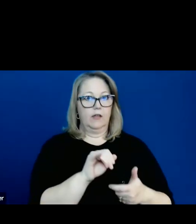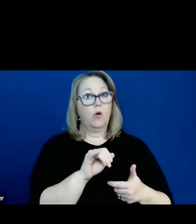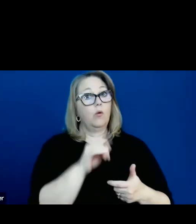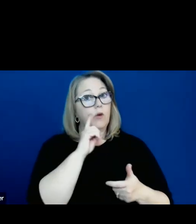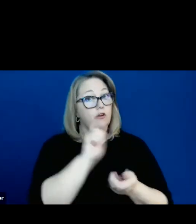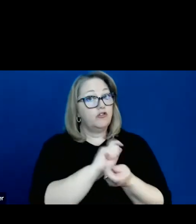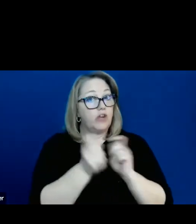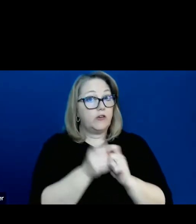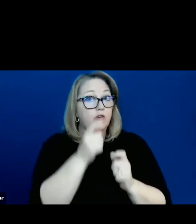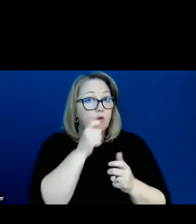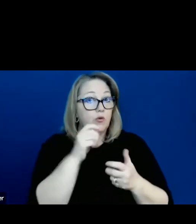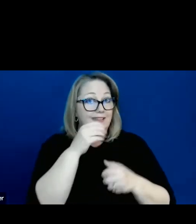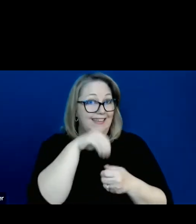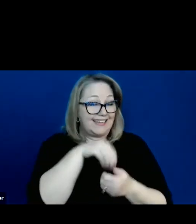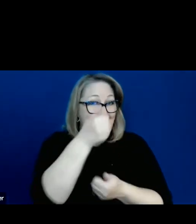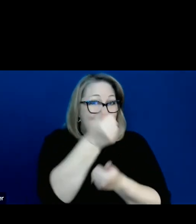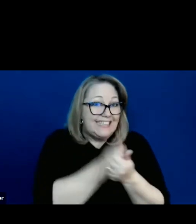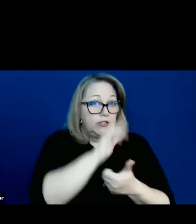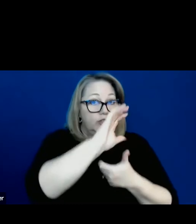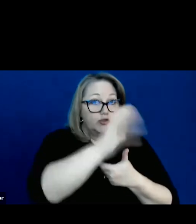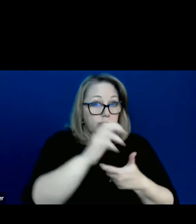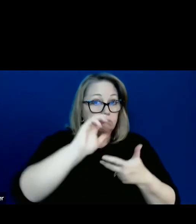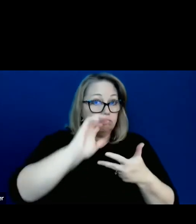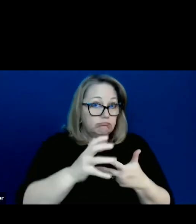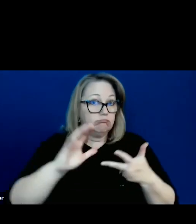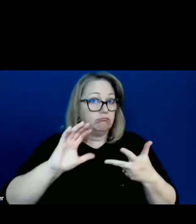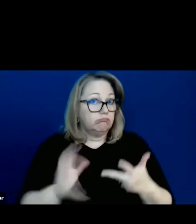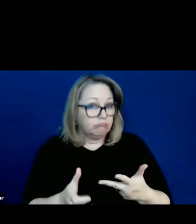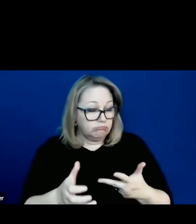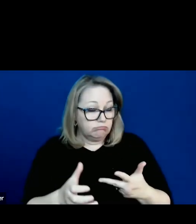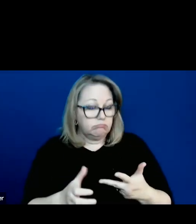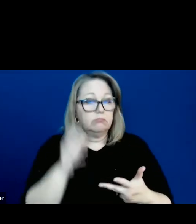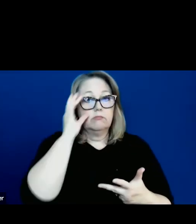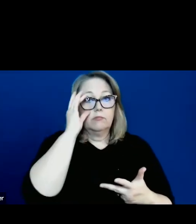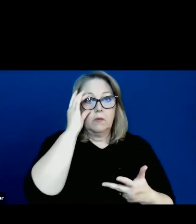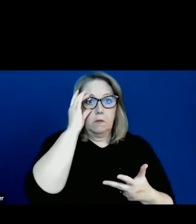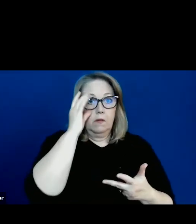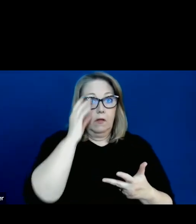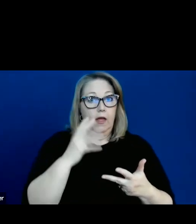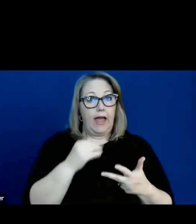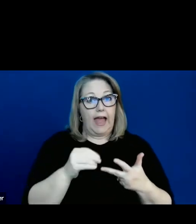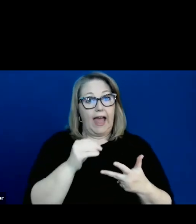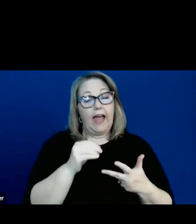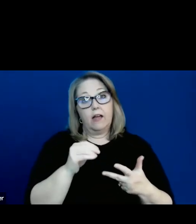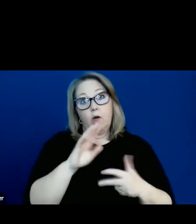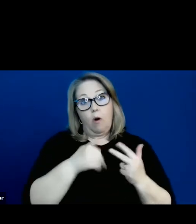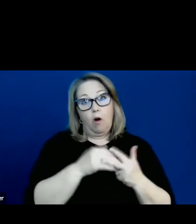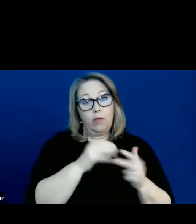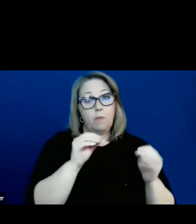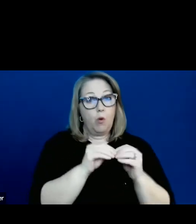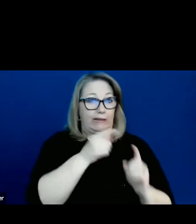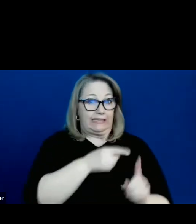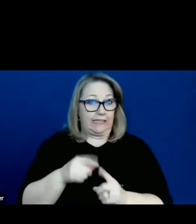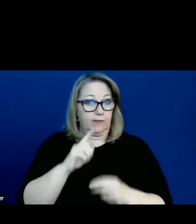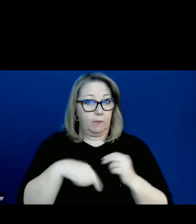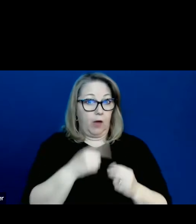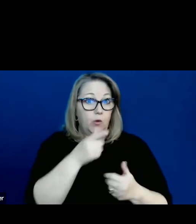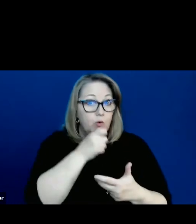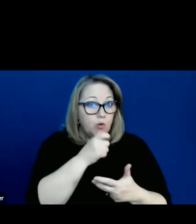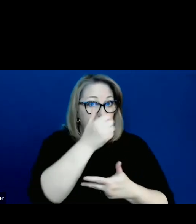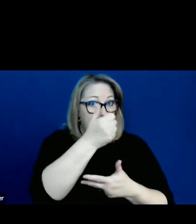recent CDC recommendations, information for clinicians, more details on individual populations, and guidance related to the specific